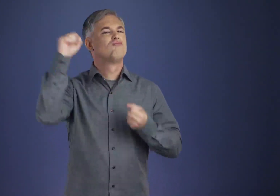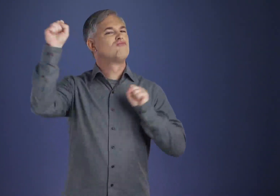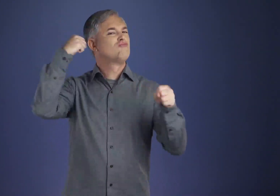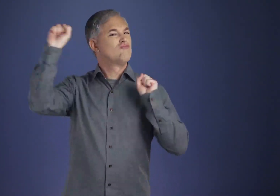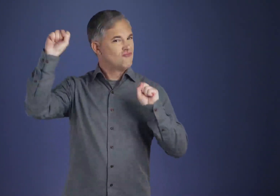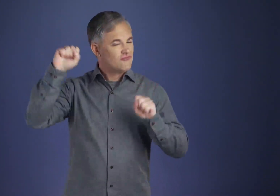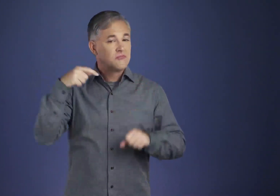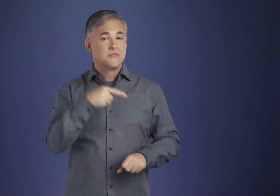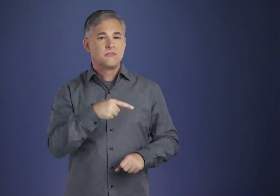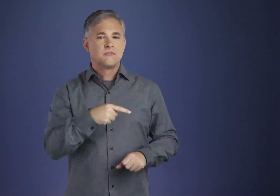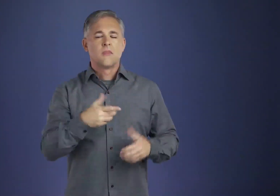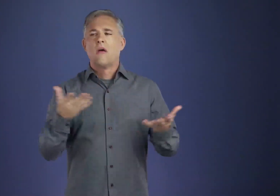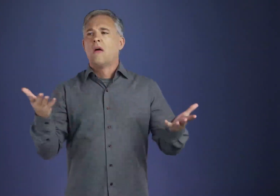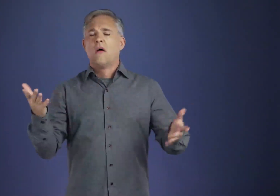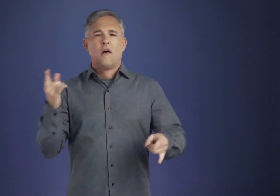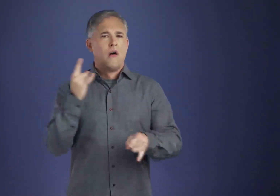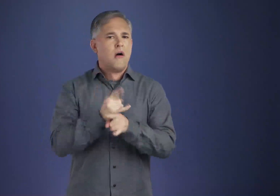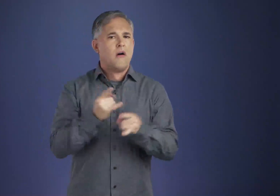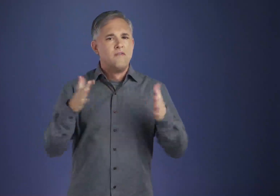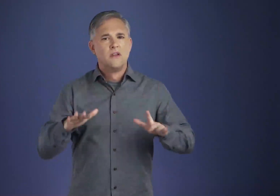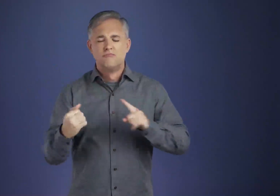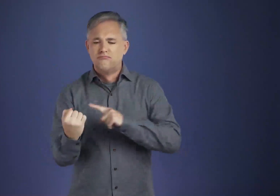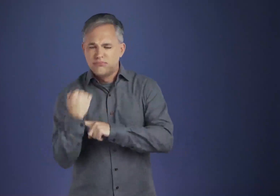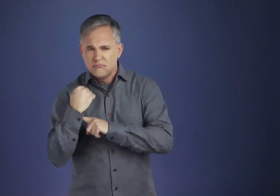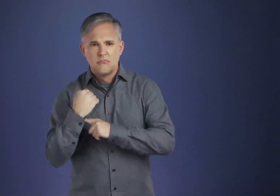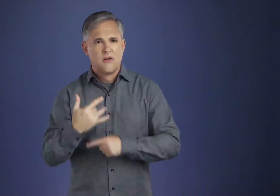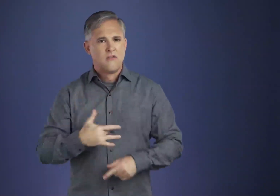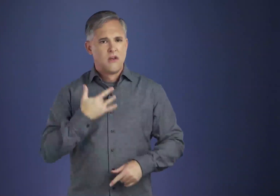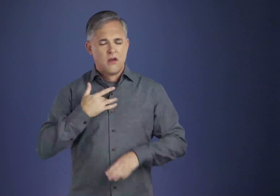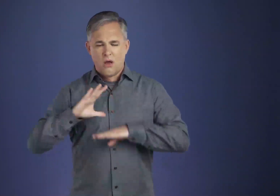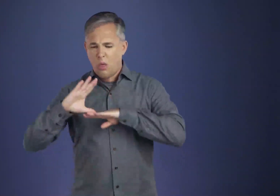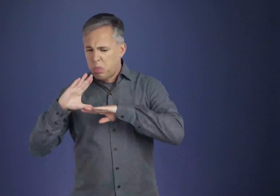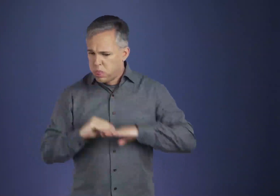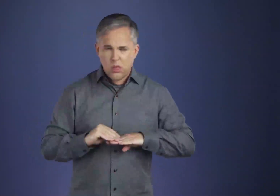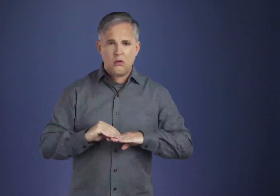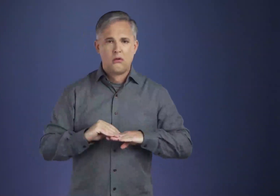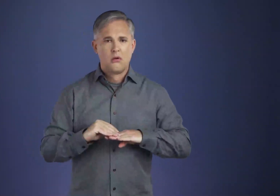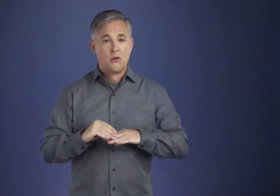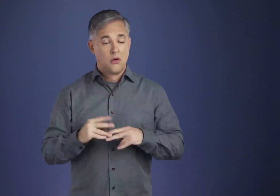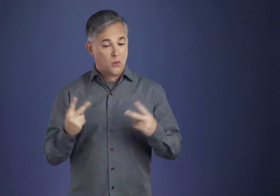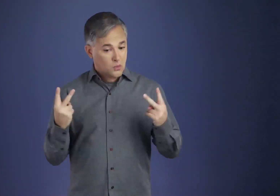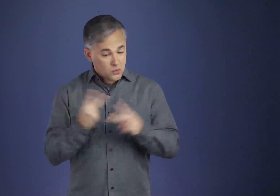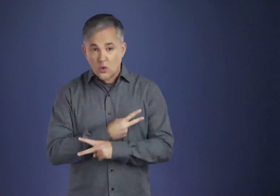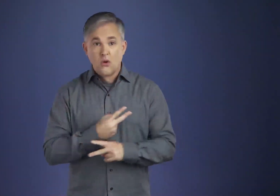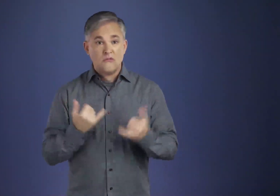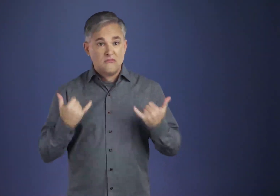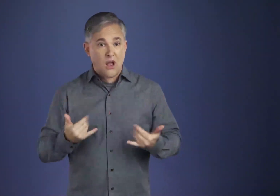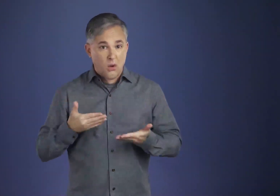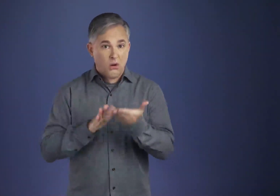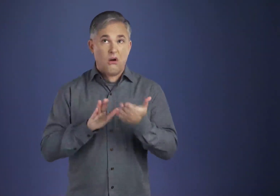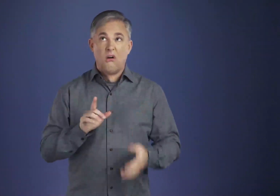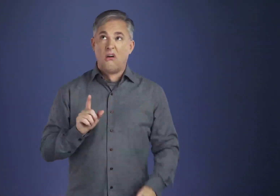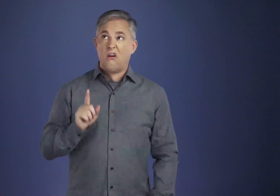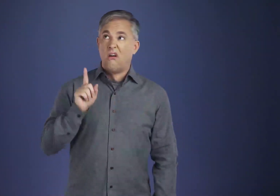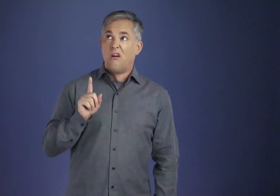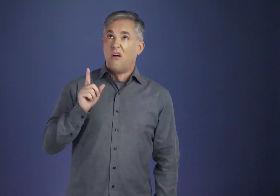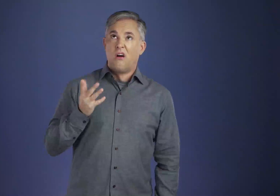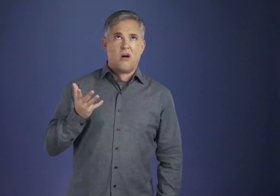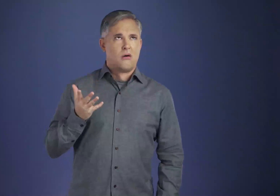Let's look first at the case of the one who says he won't believe, the belligerent one. He is in a state of mind